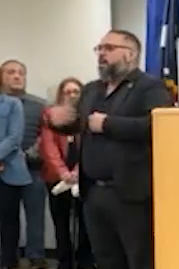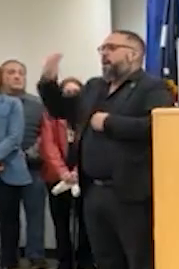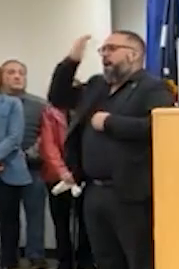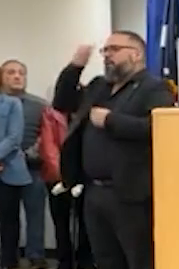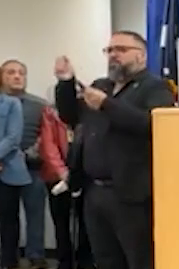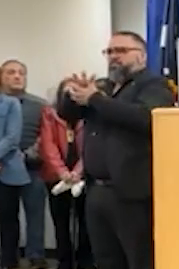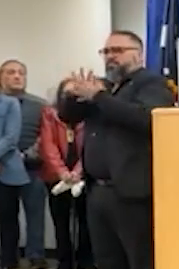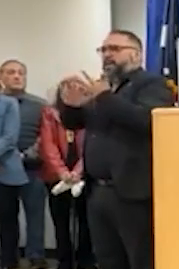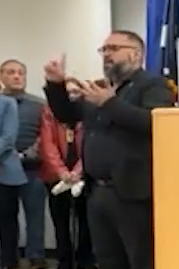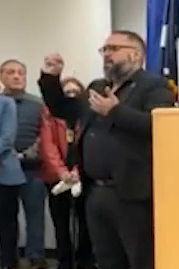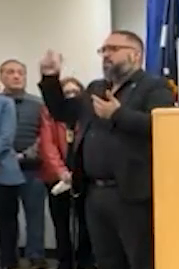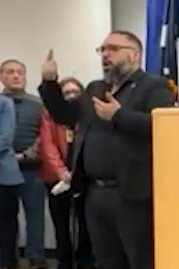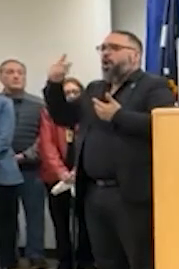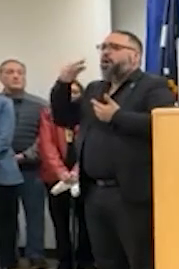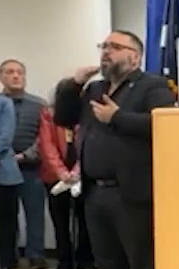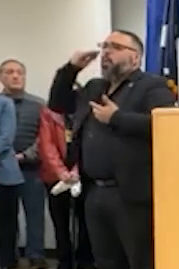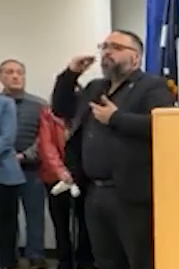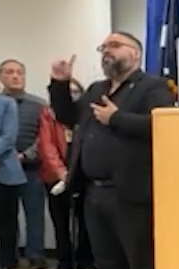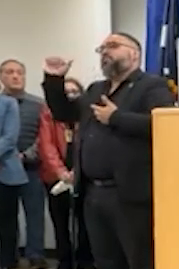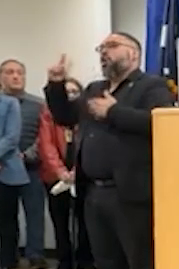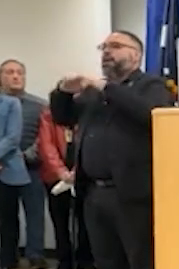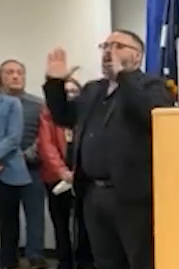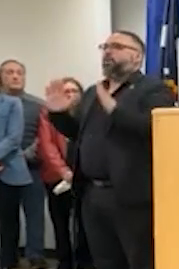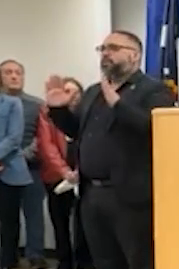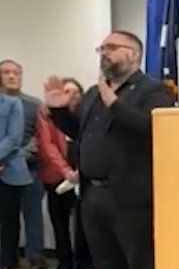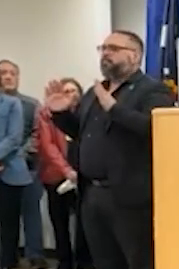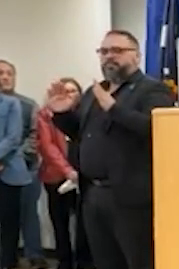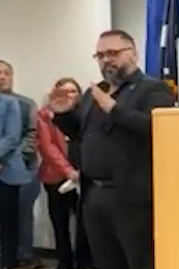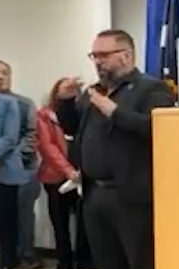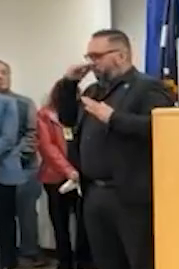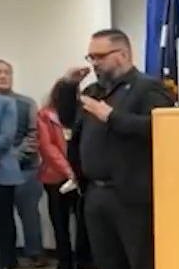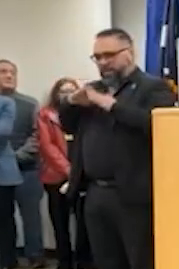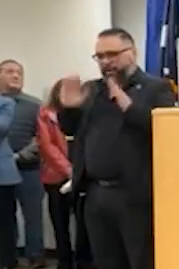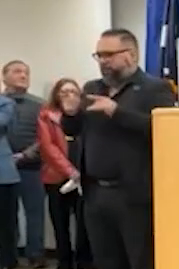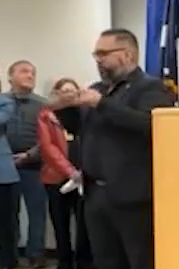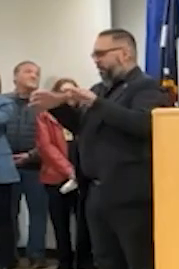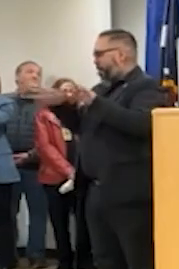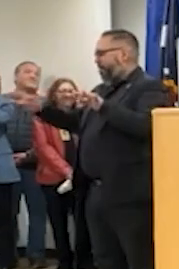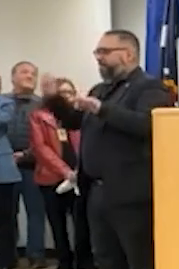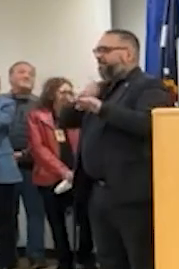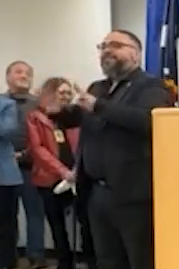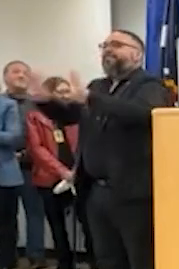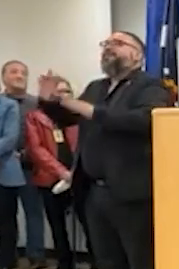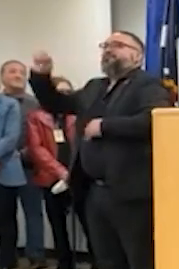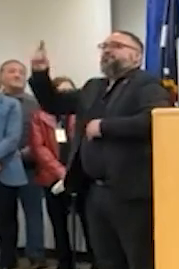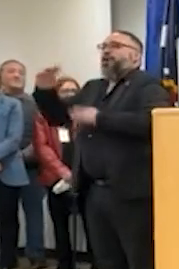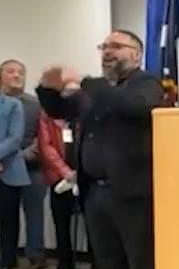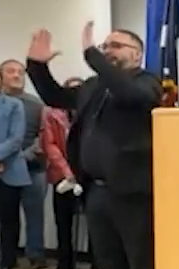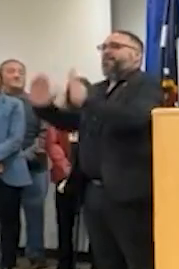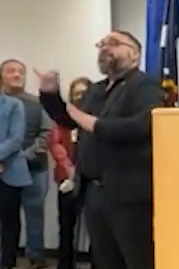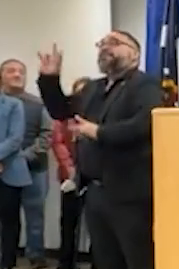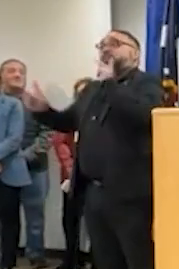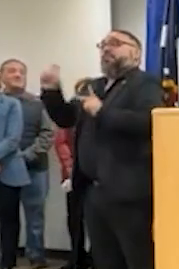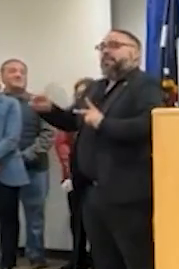still dog homes available, dog houses, very grammatically incorrect, but dog houses available for folks if they need that.